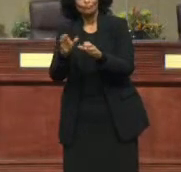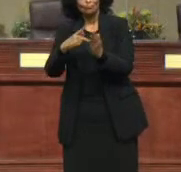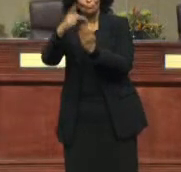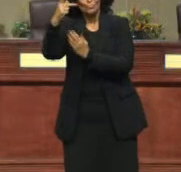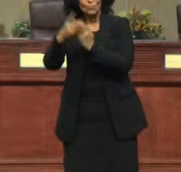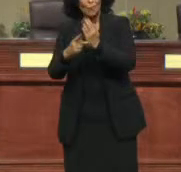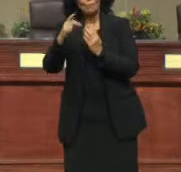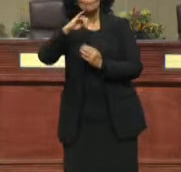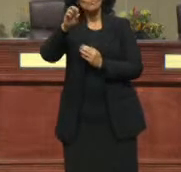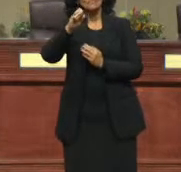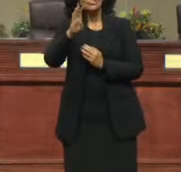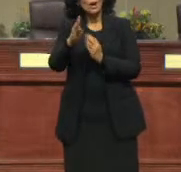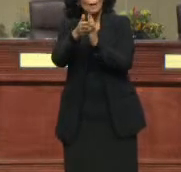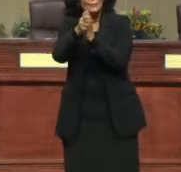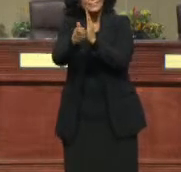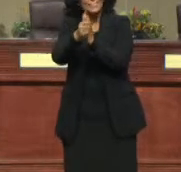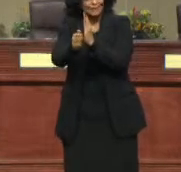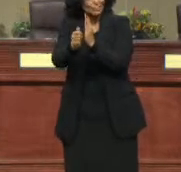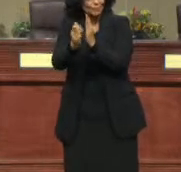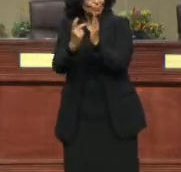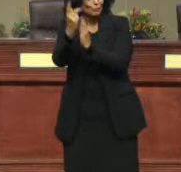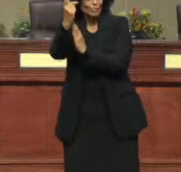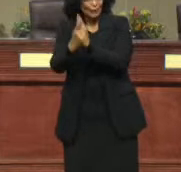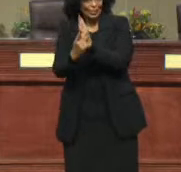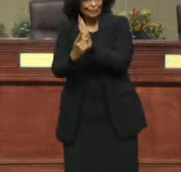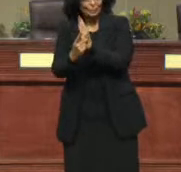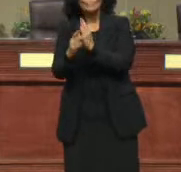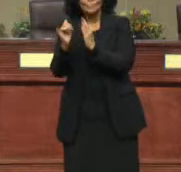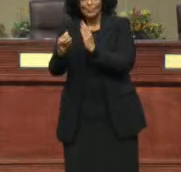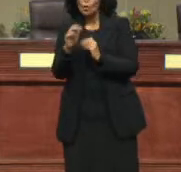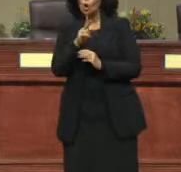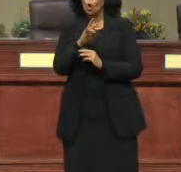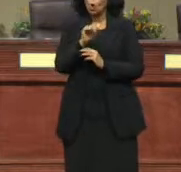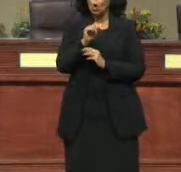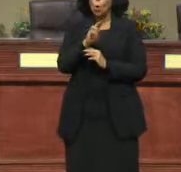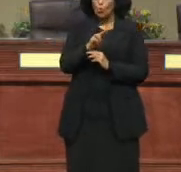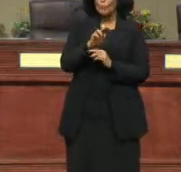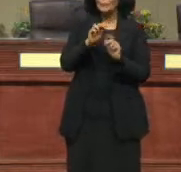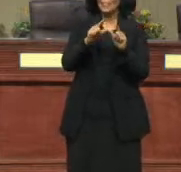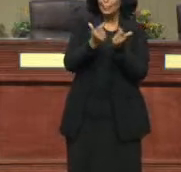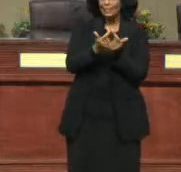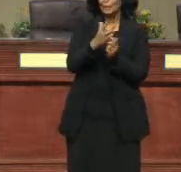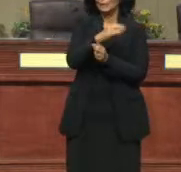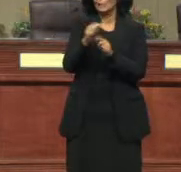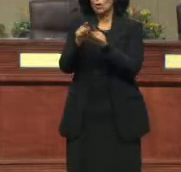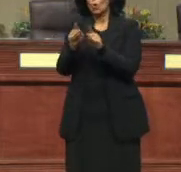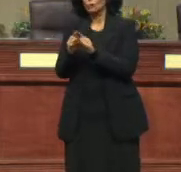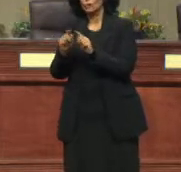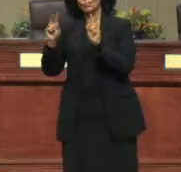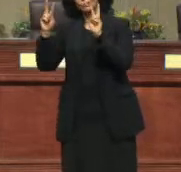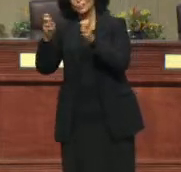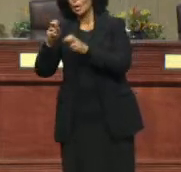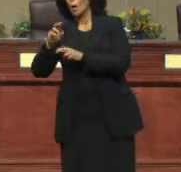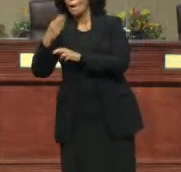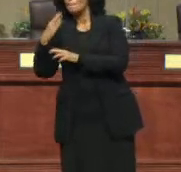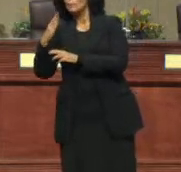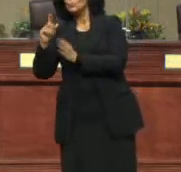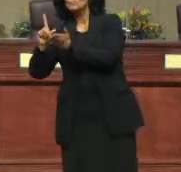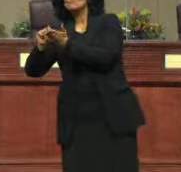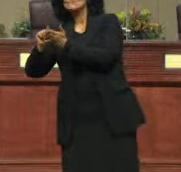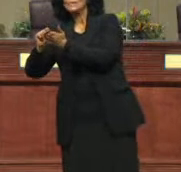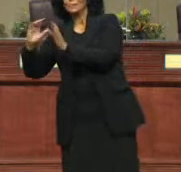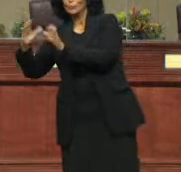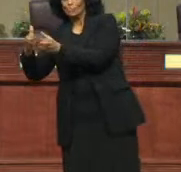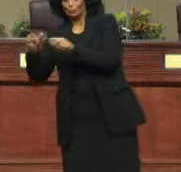program, training program that was sponsored by the Central Florida Urban League and Blueprint 2.0. Last night,